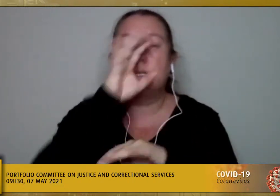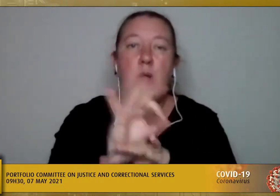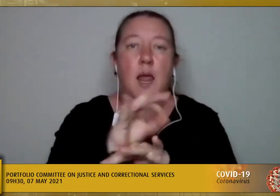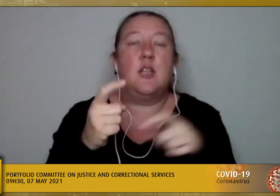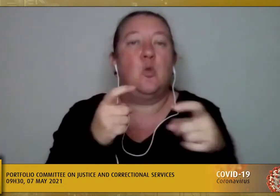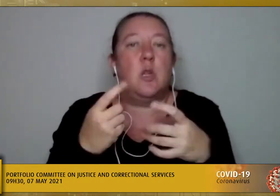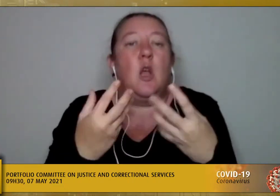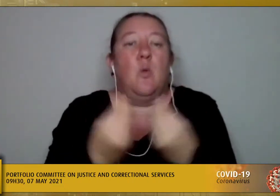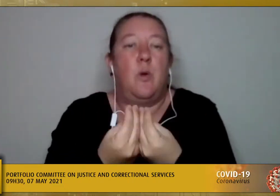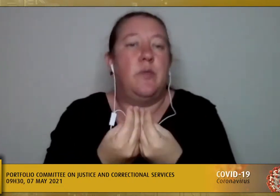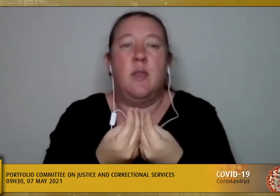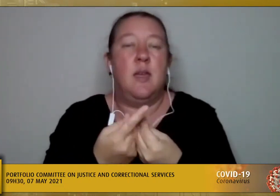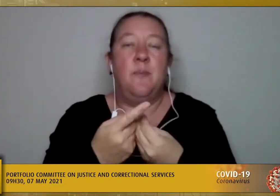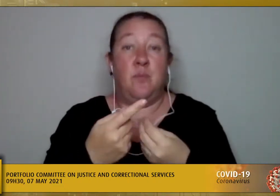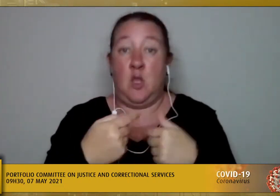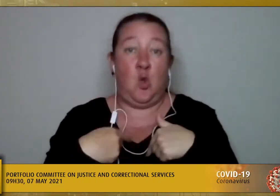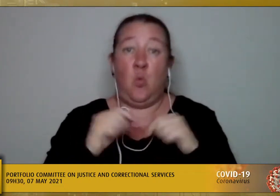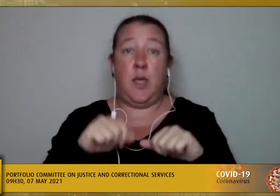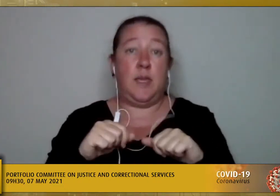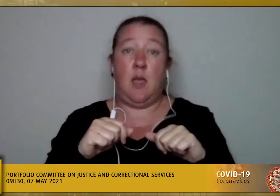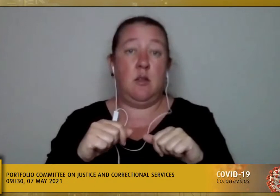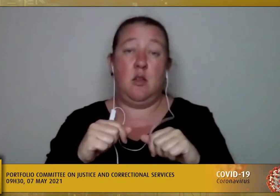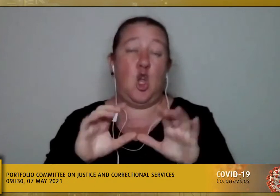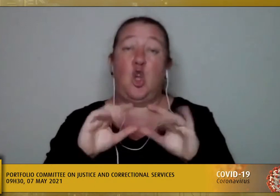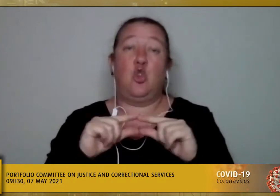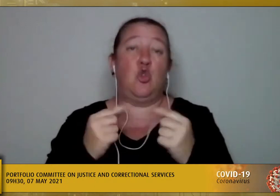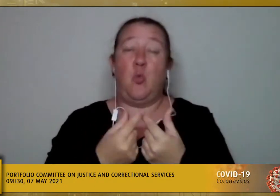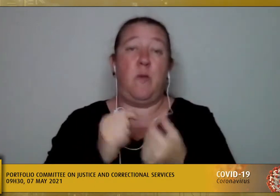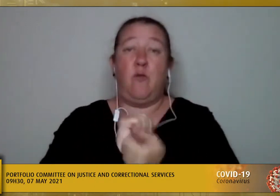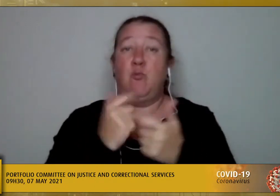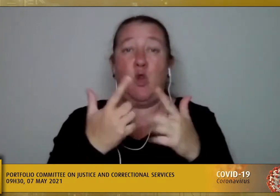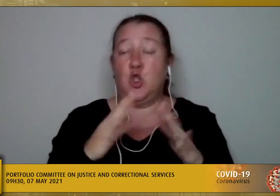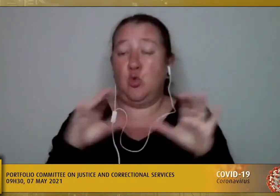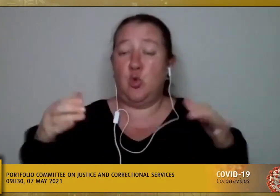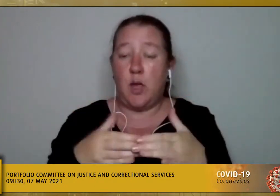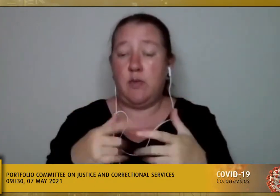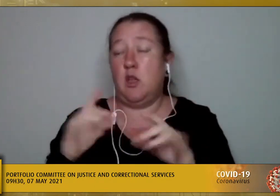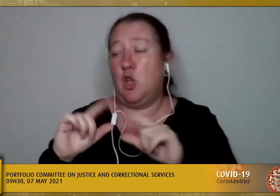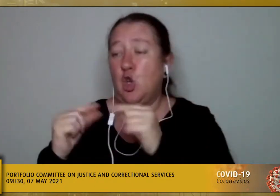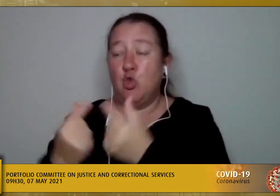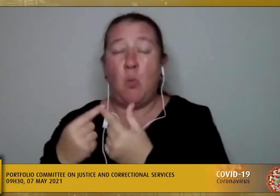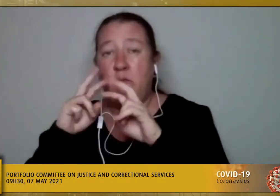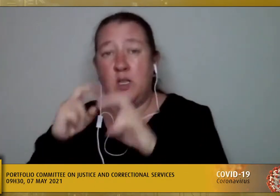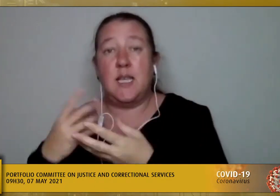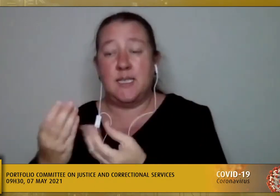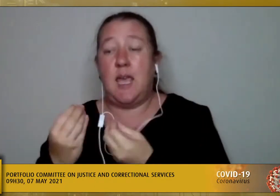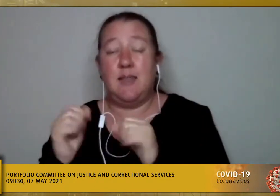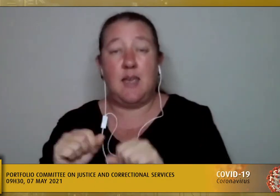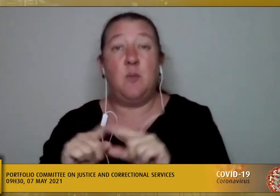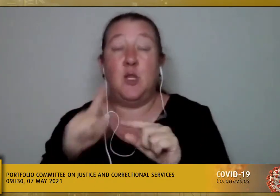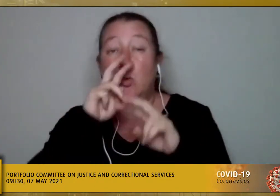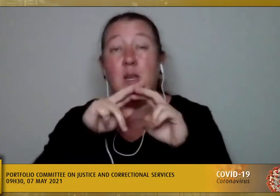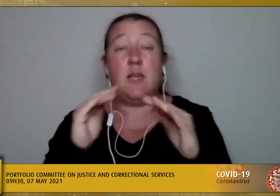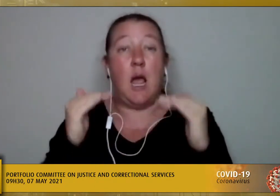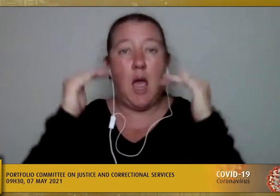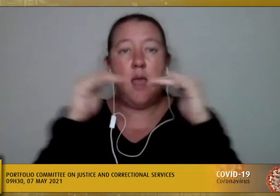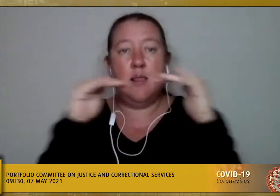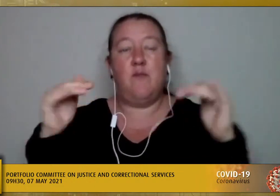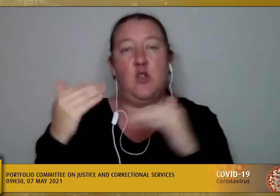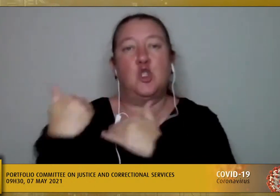deal with you know a prosecute we can put a group of prosecutors together we can get a group of investigators but you need a high level security plan